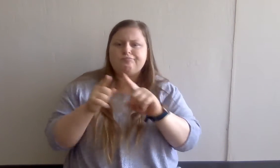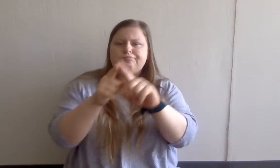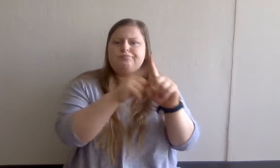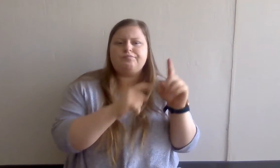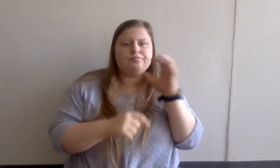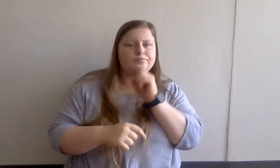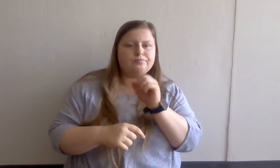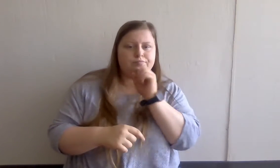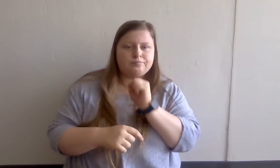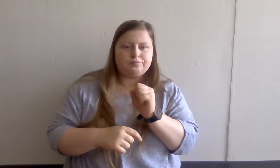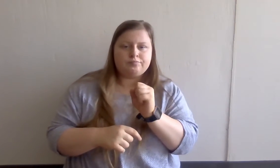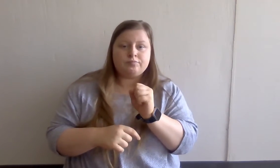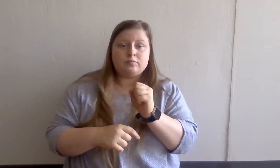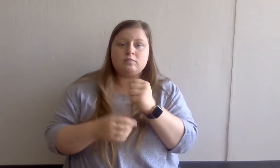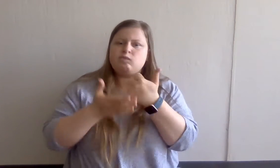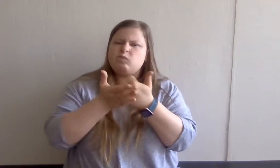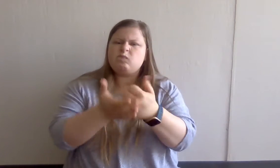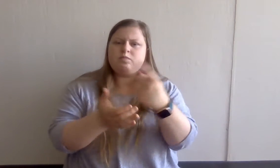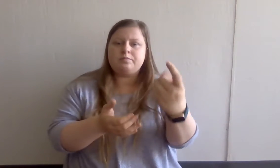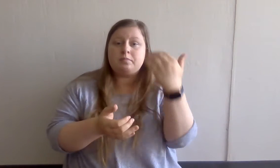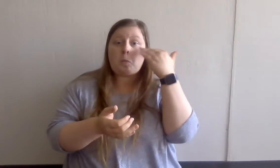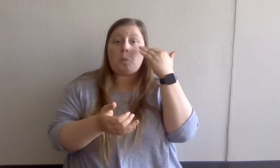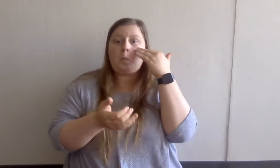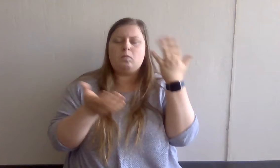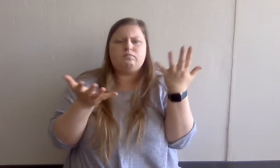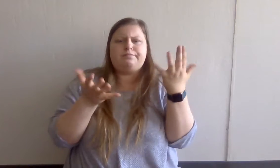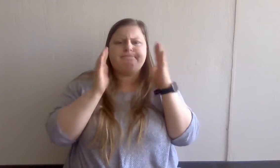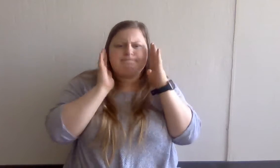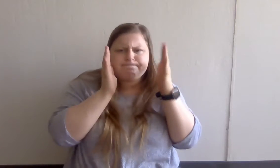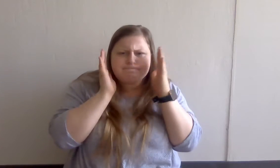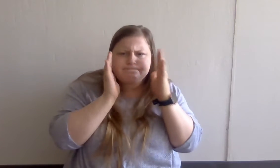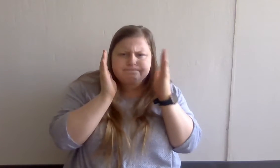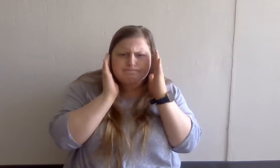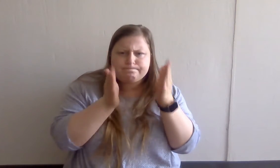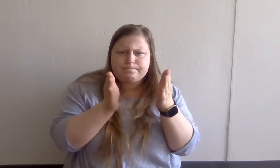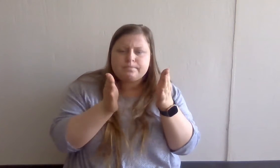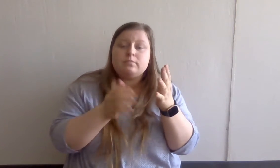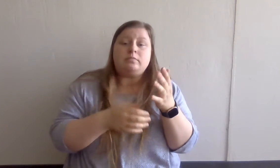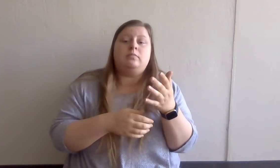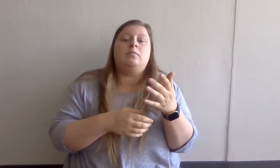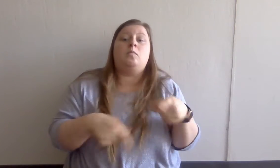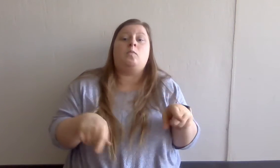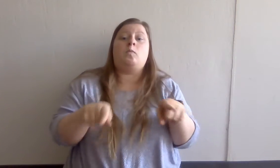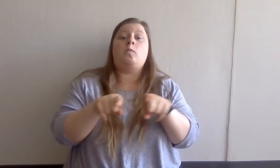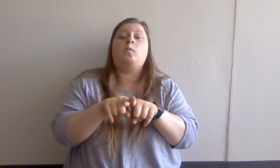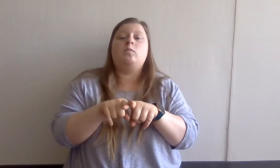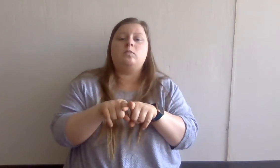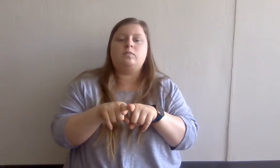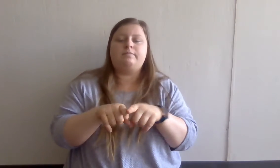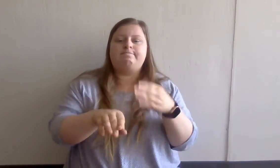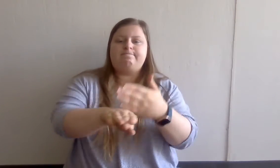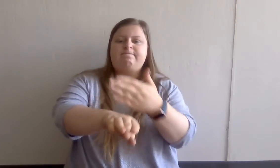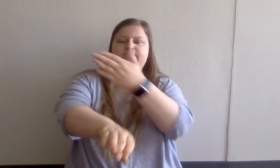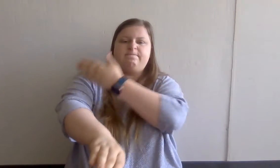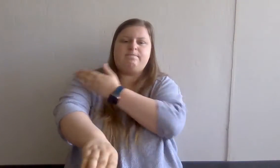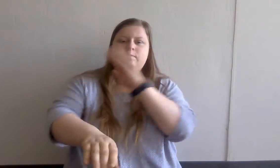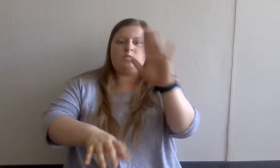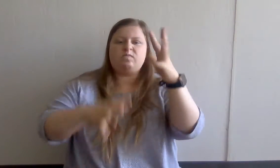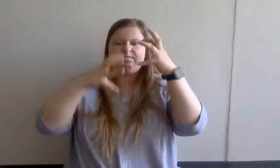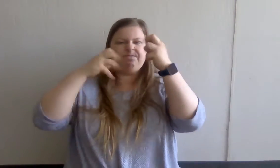of language milestones for different ages. It will help you understand what to focus on and look for when you're trying